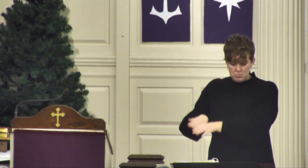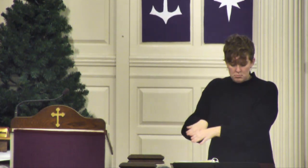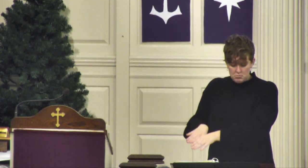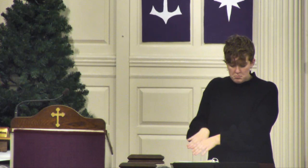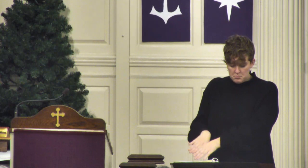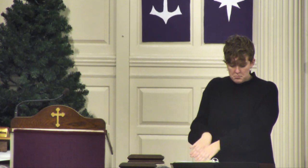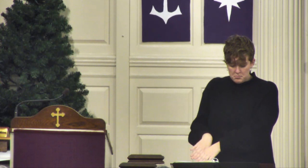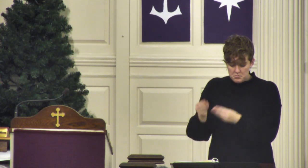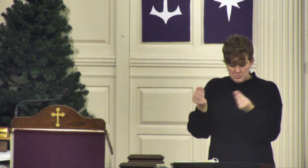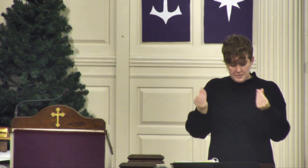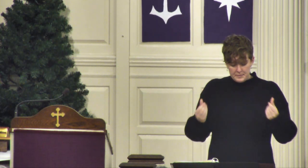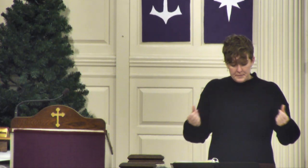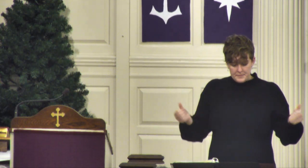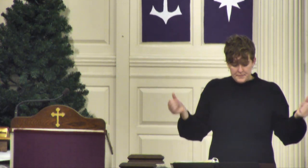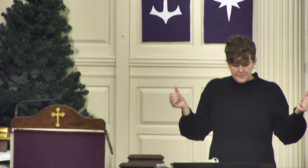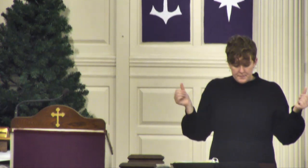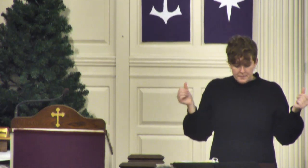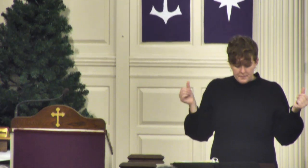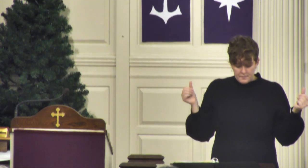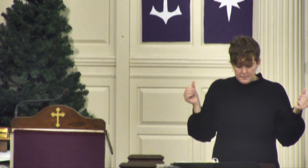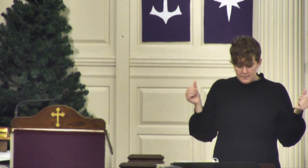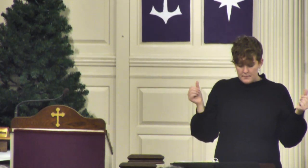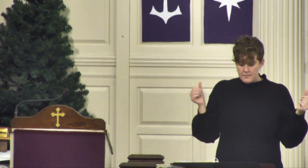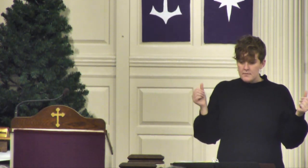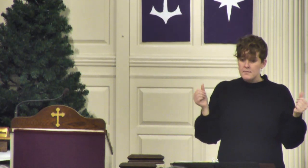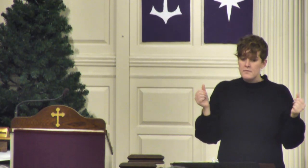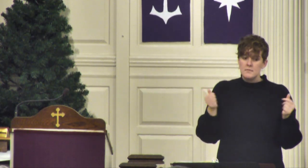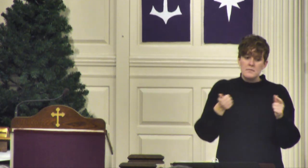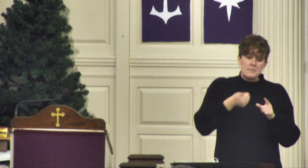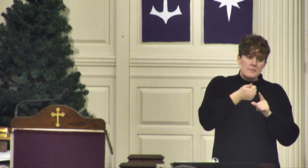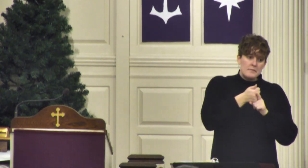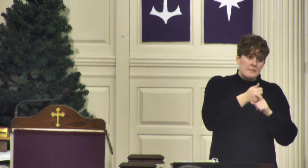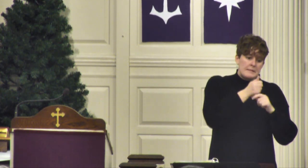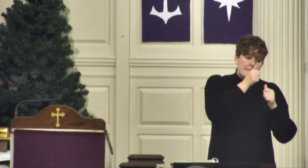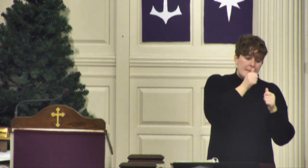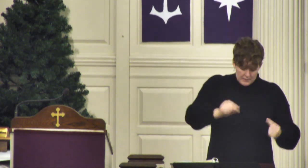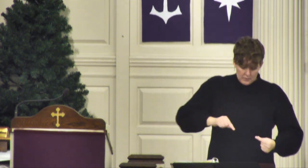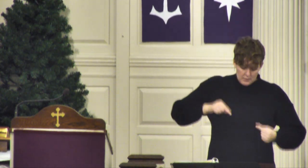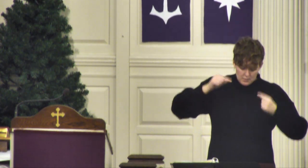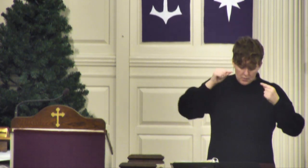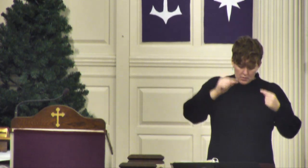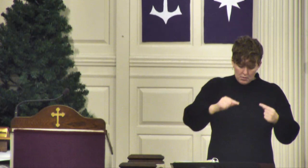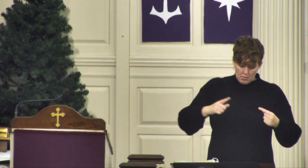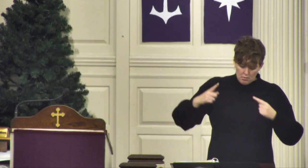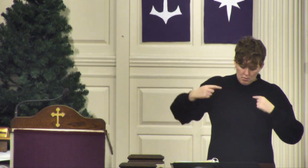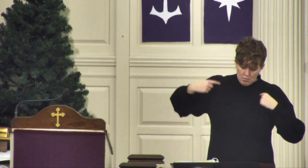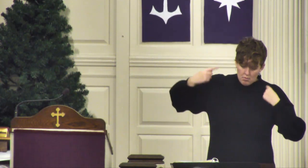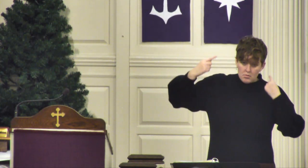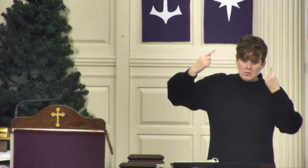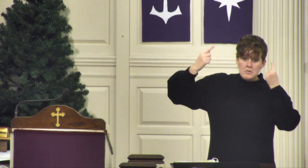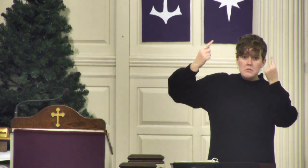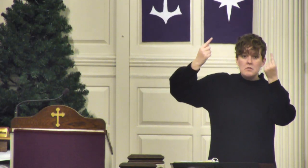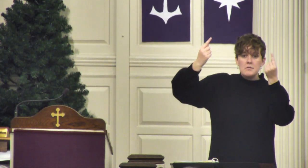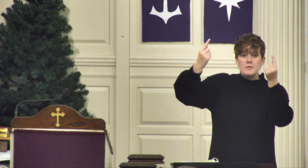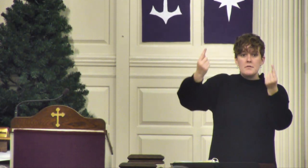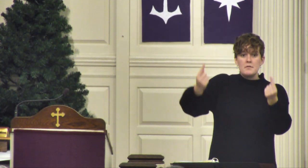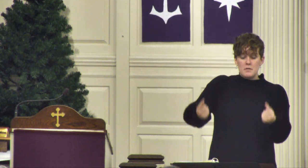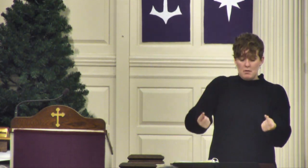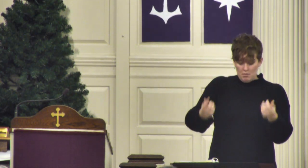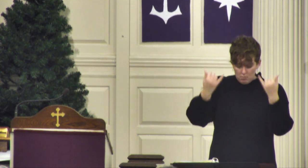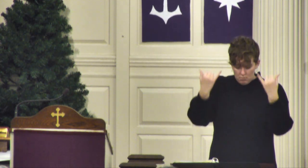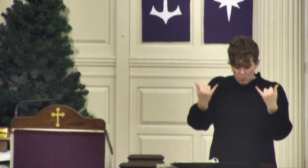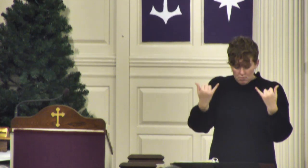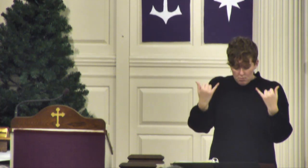no more see nor heed. She has suffered many a